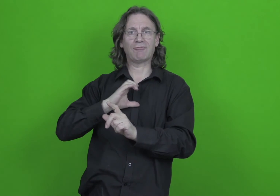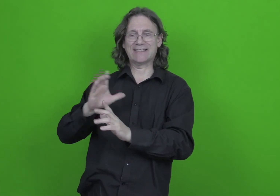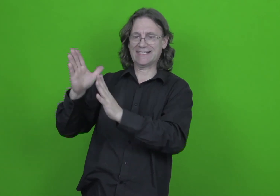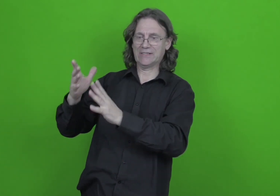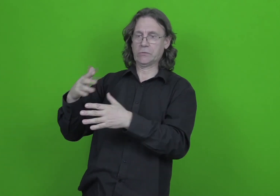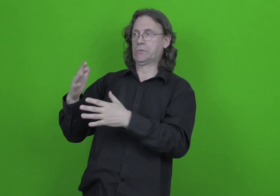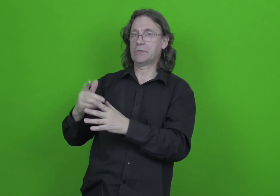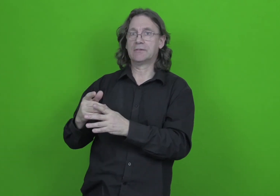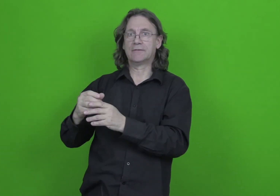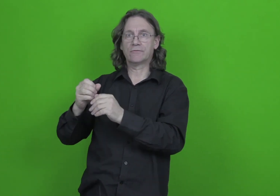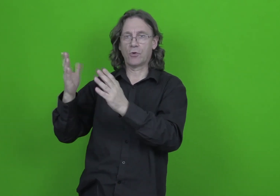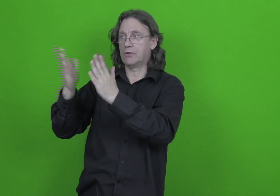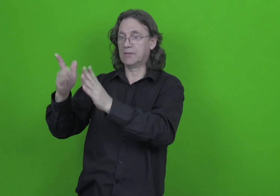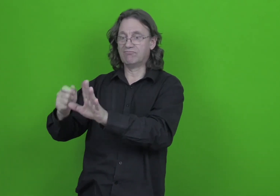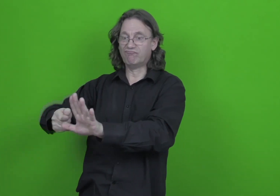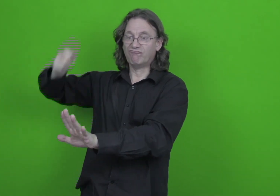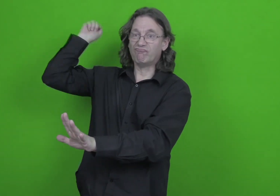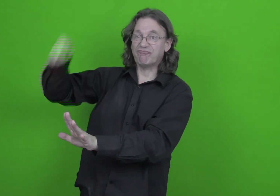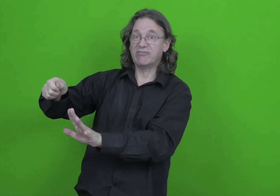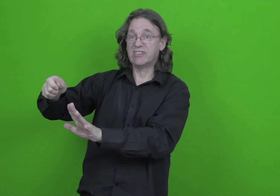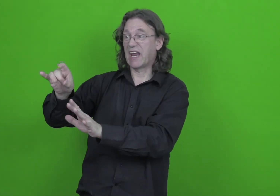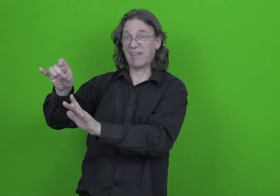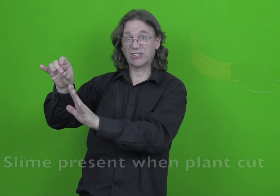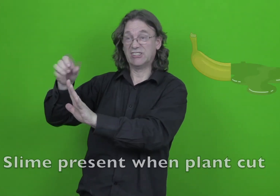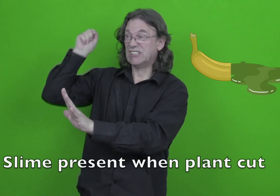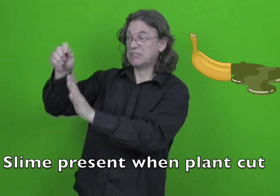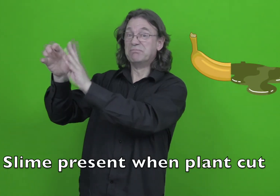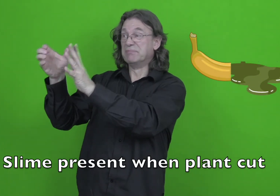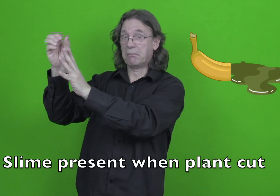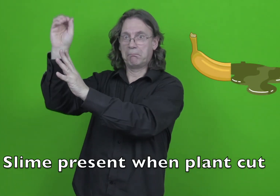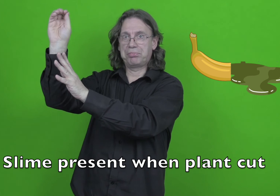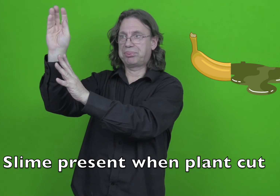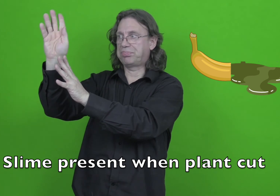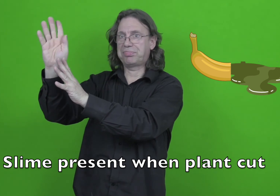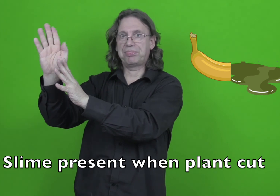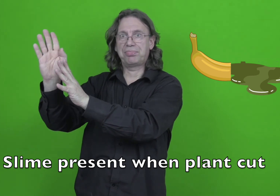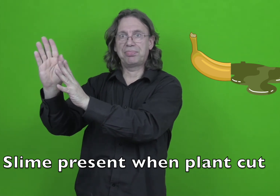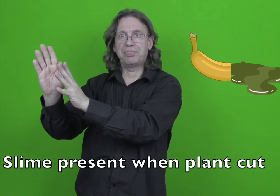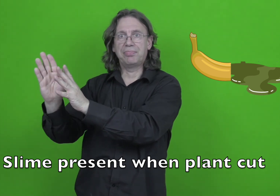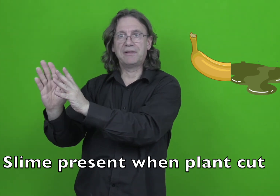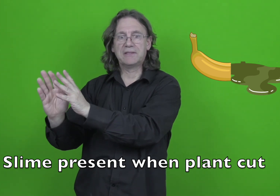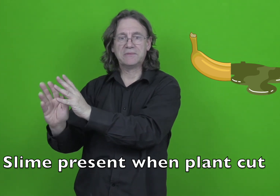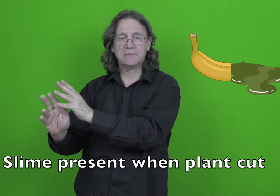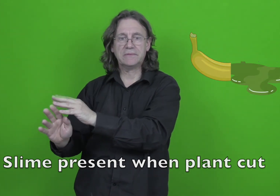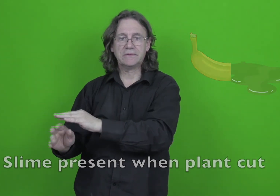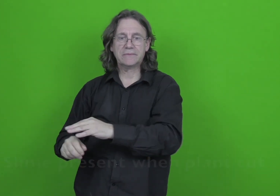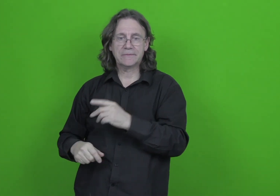Xanthomonas is often characterised by the slime that is visible when the plant is cut open.